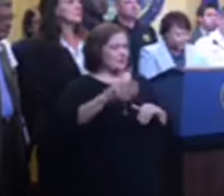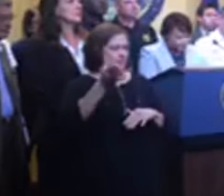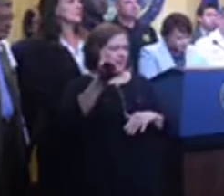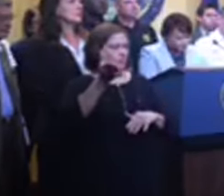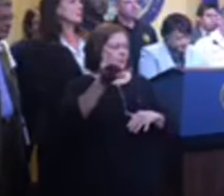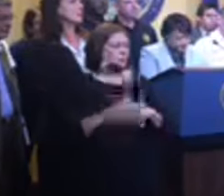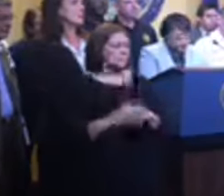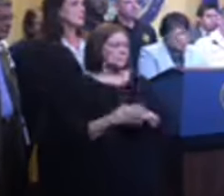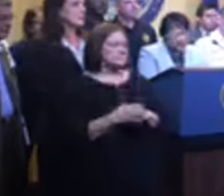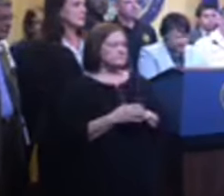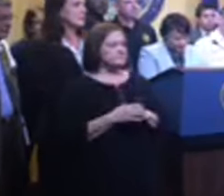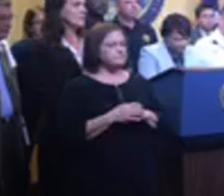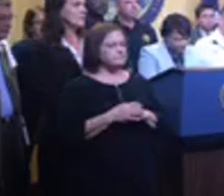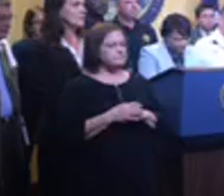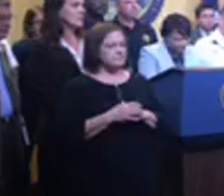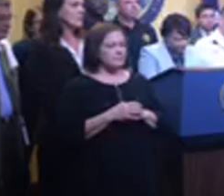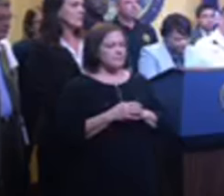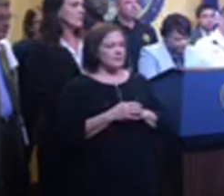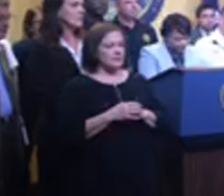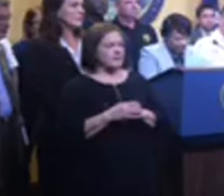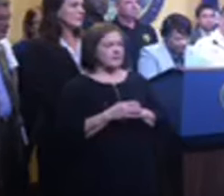site. Now,